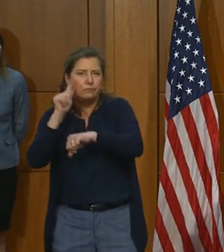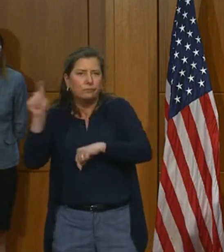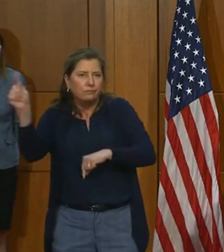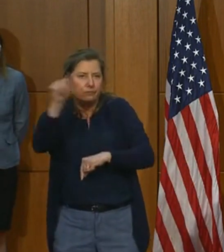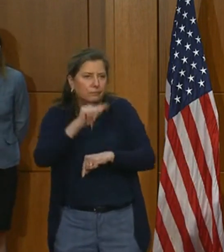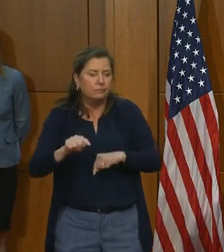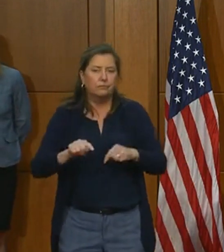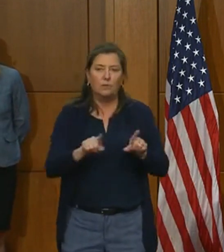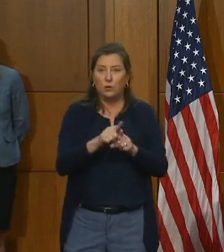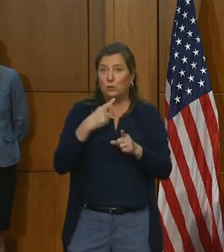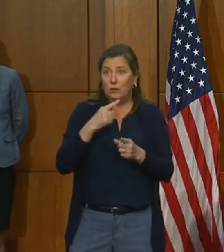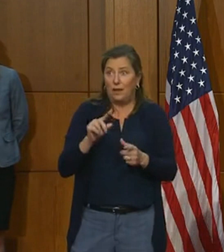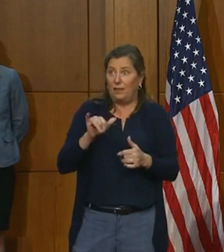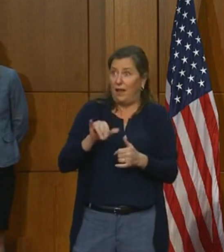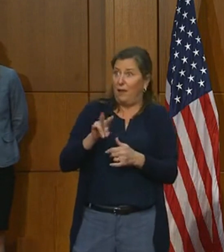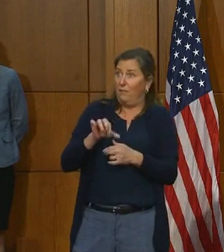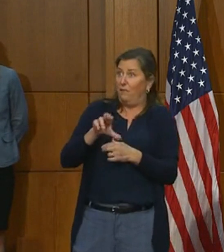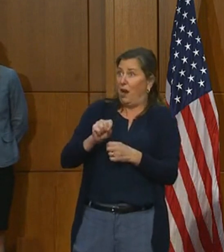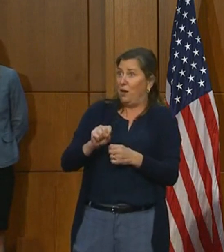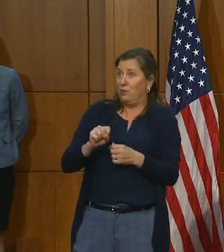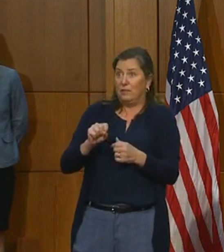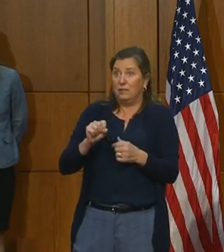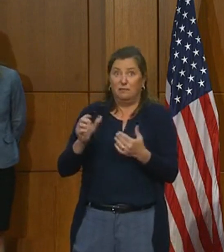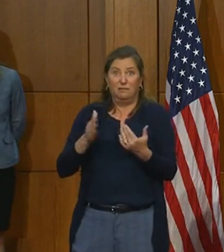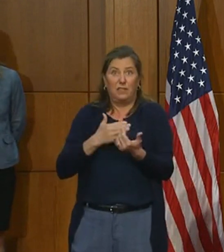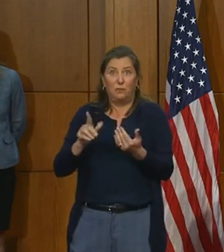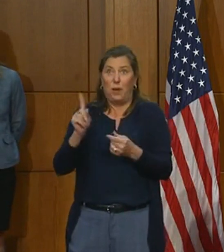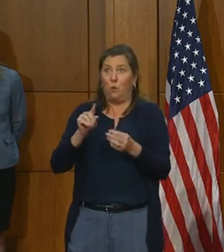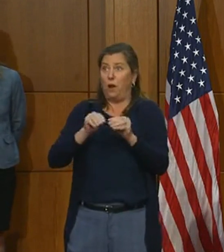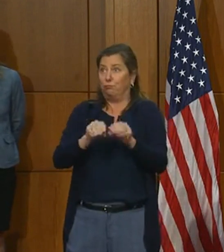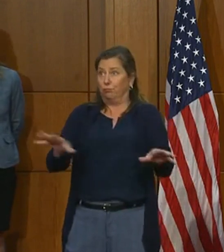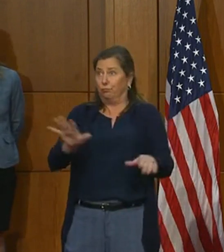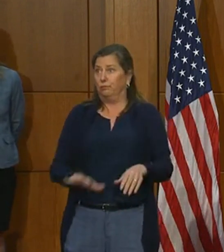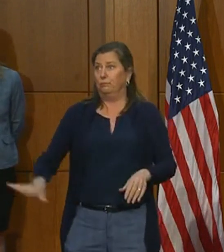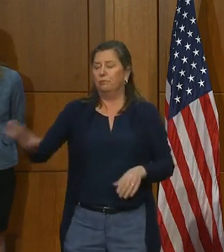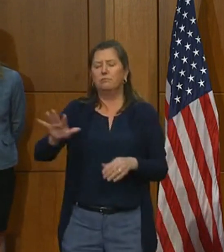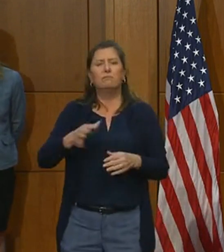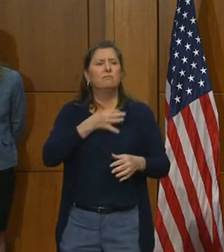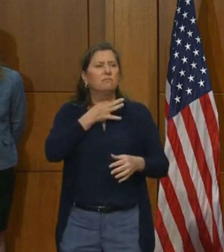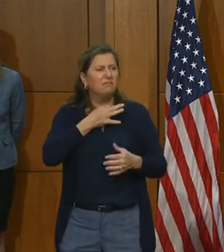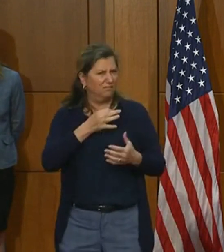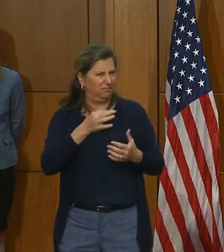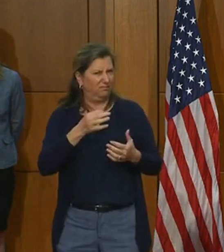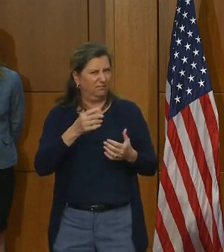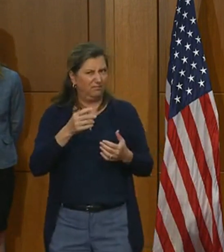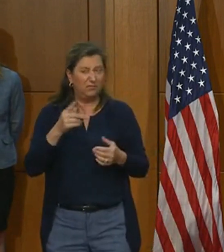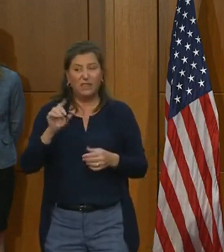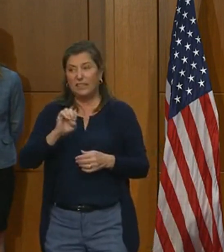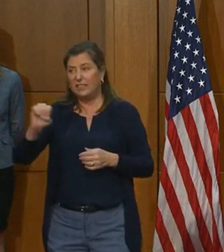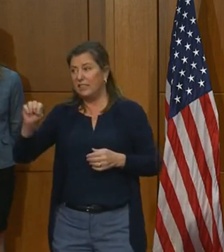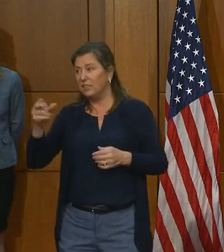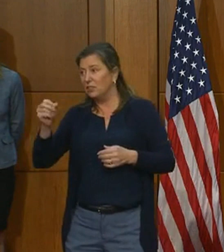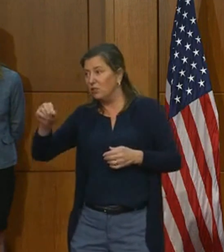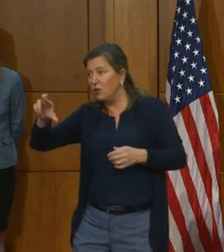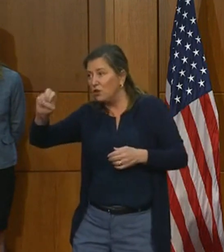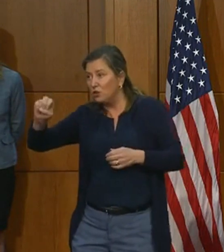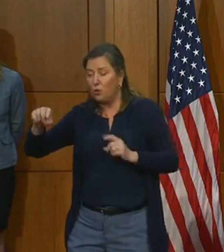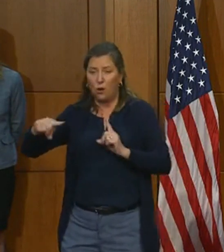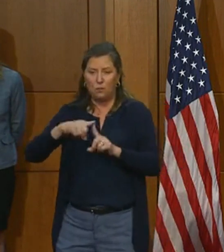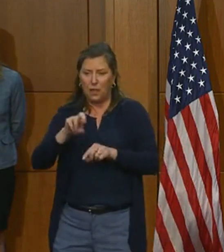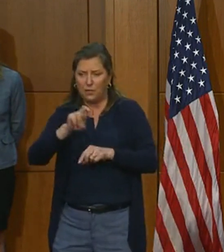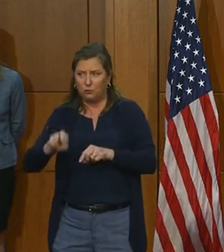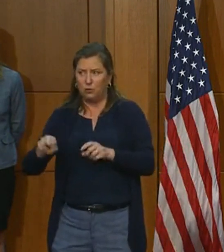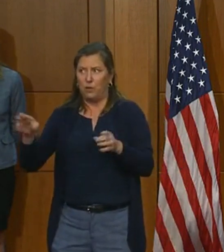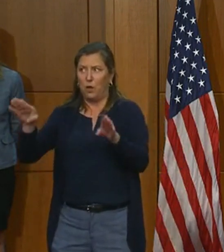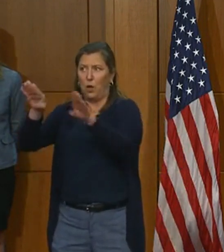that knows no boundaries here. So from a public health perspective, how effective really is it to have one county on the Eastern Shore as well as Richmond